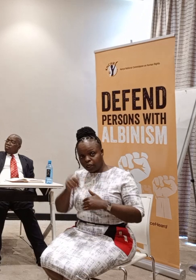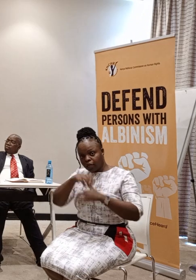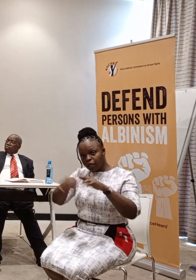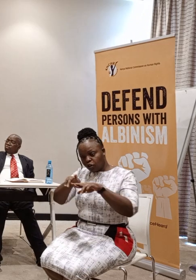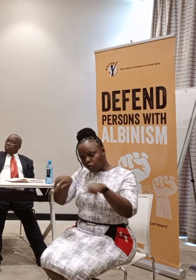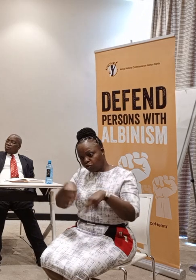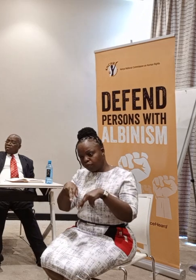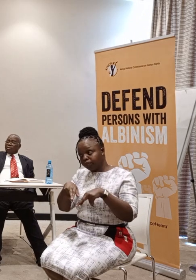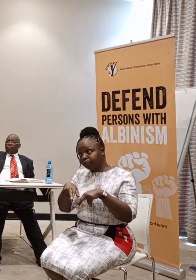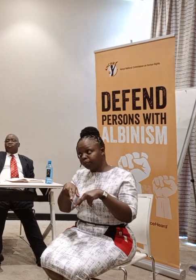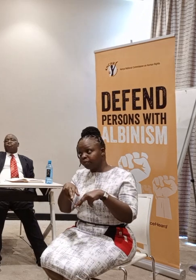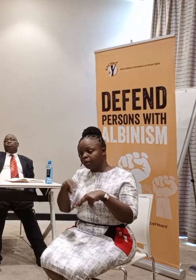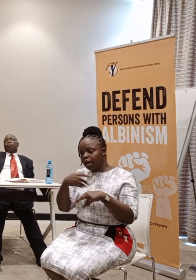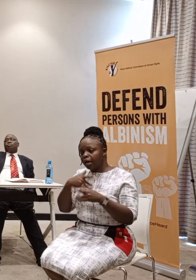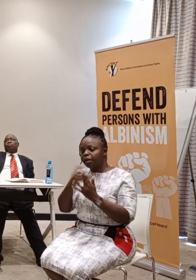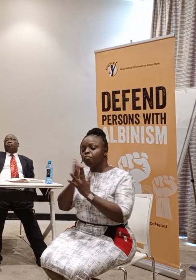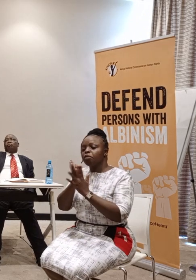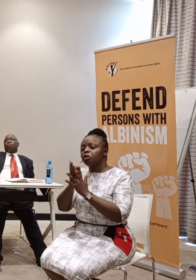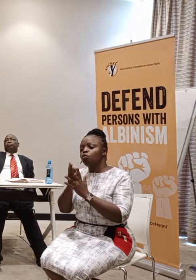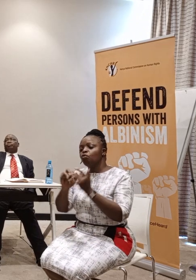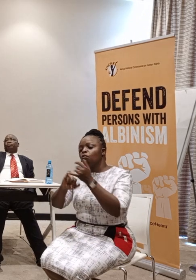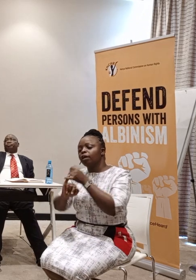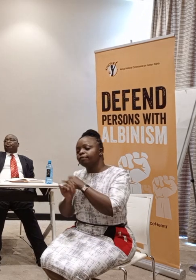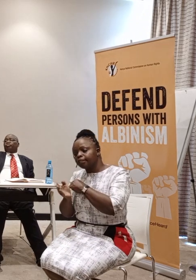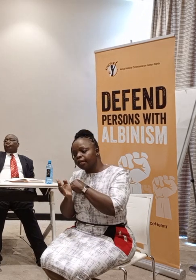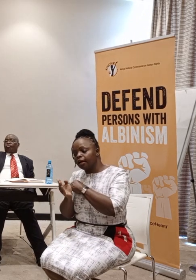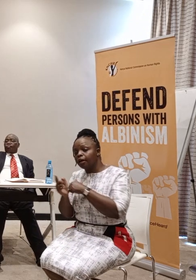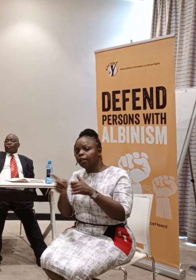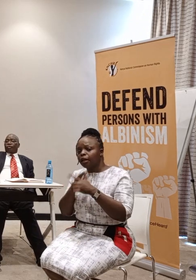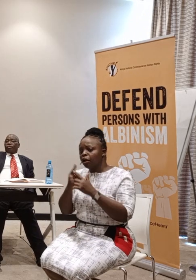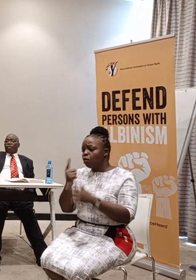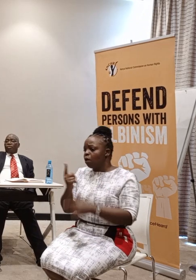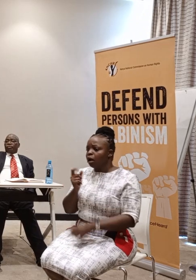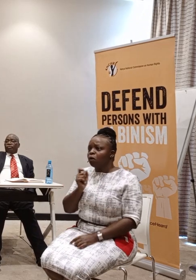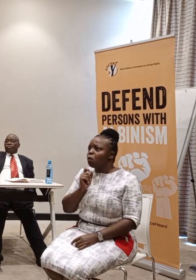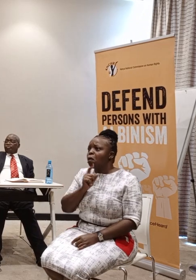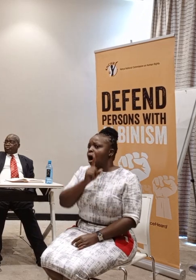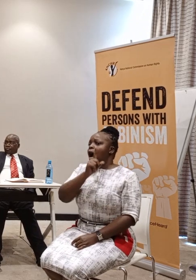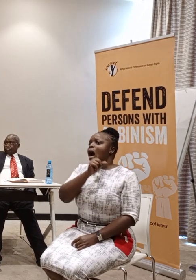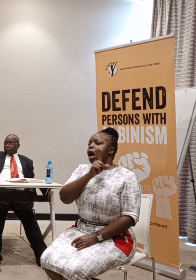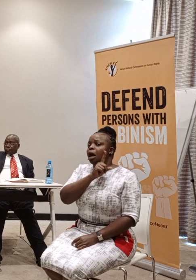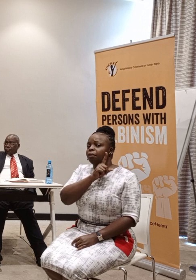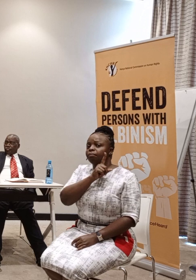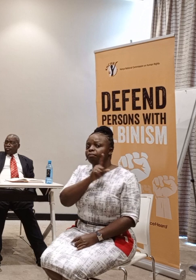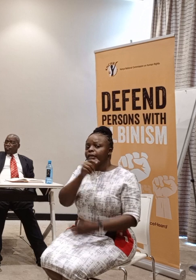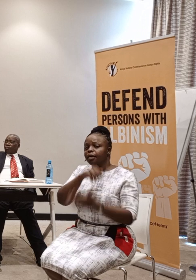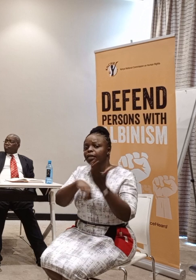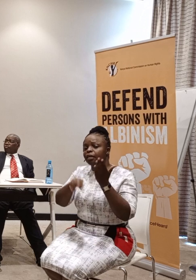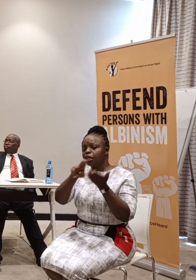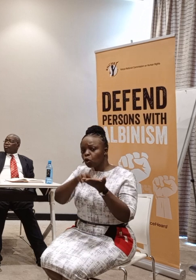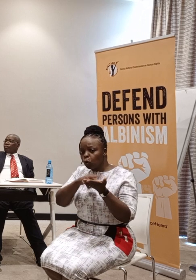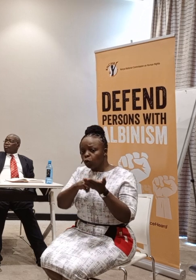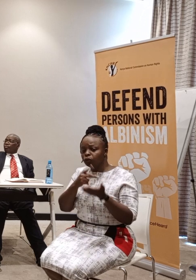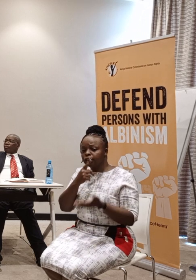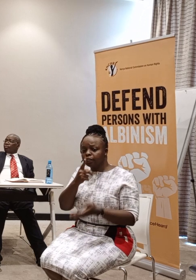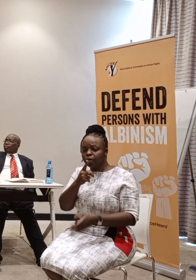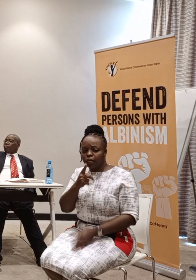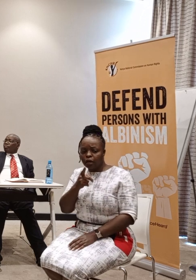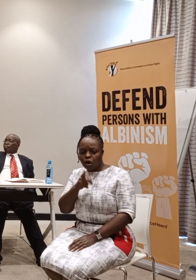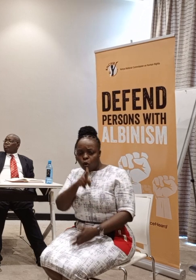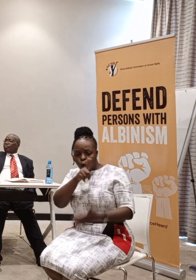the midwives, eh? And one of them screamed. In Kikuyu, she said,